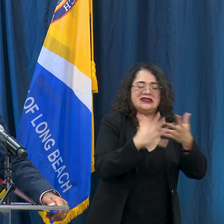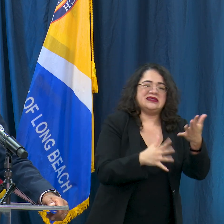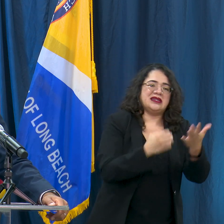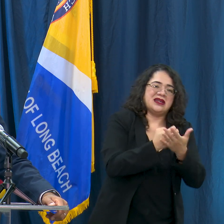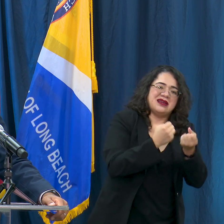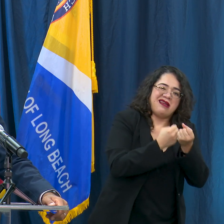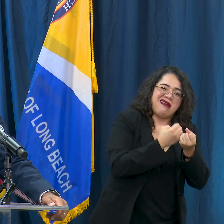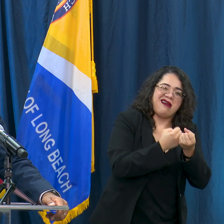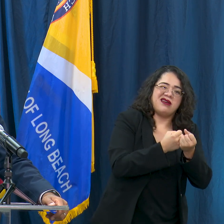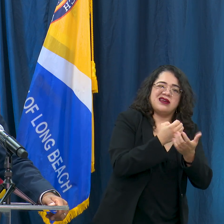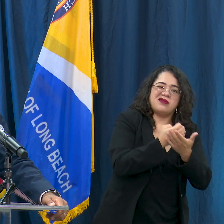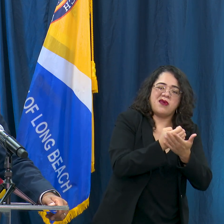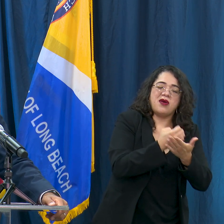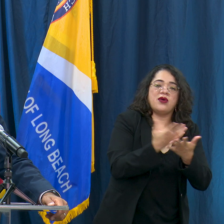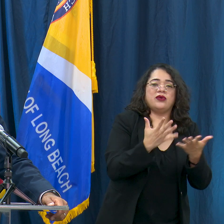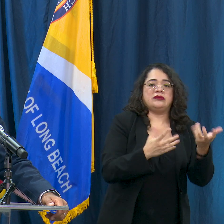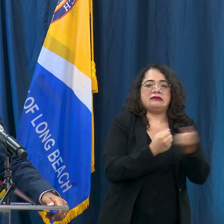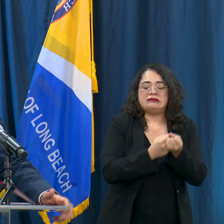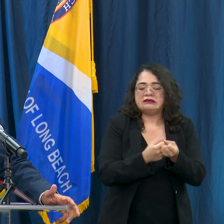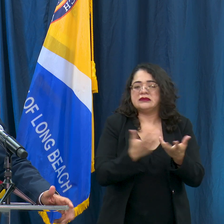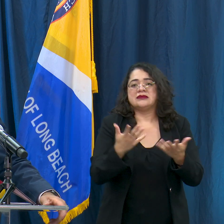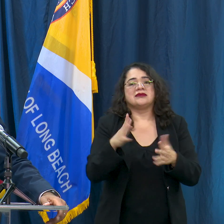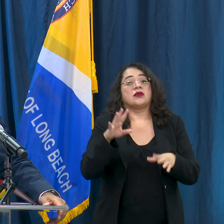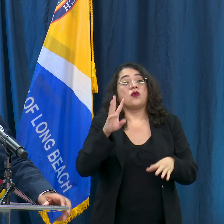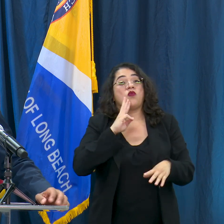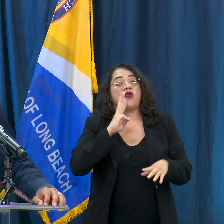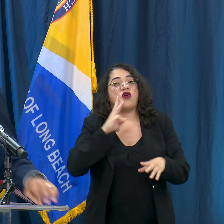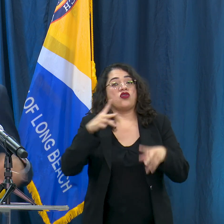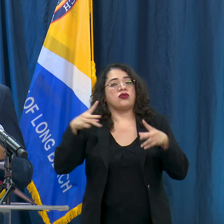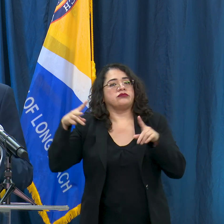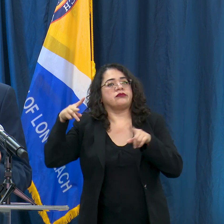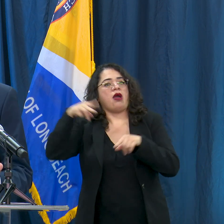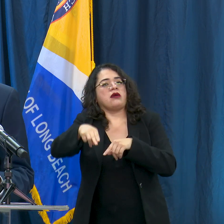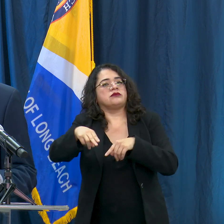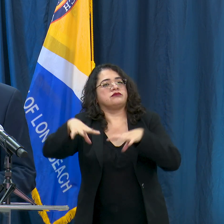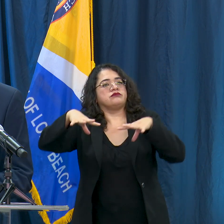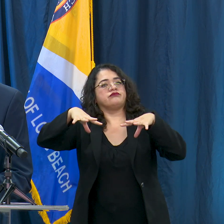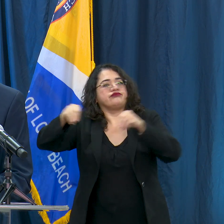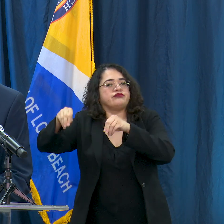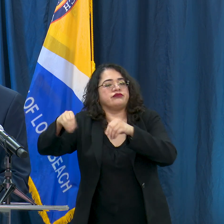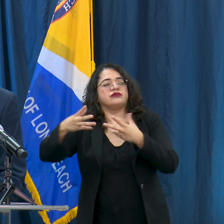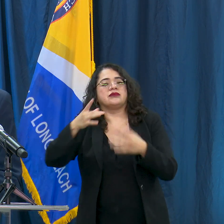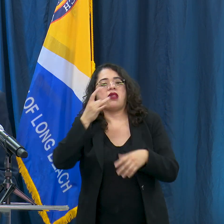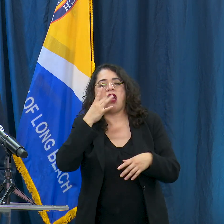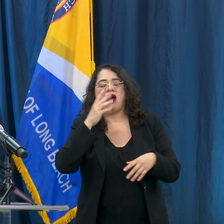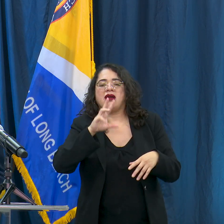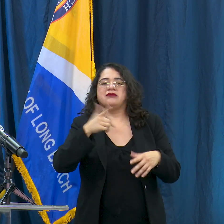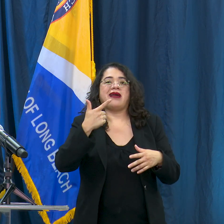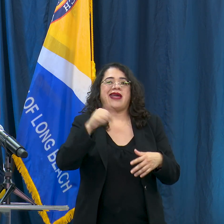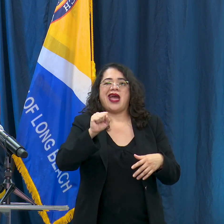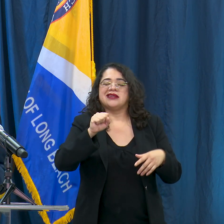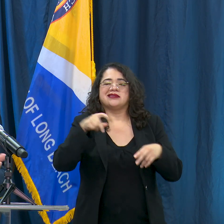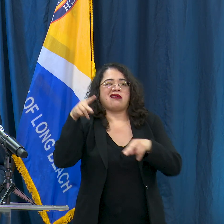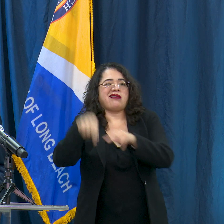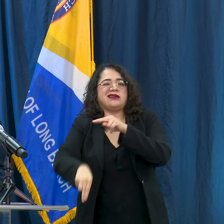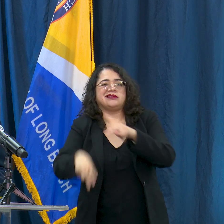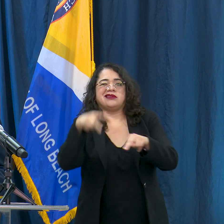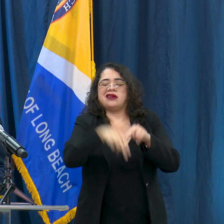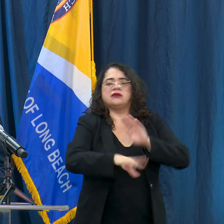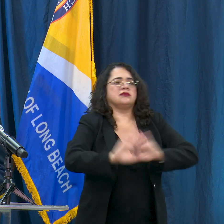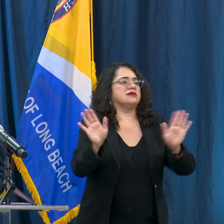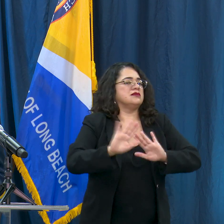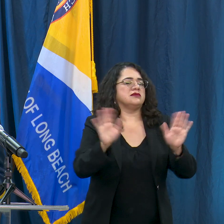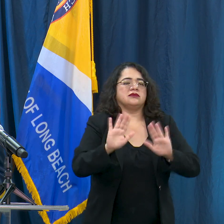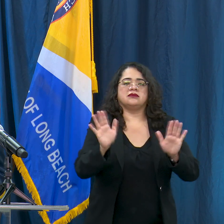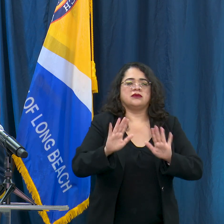whether it's been not shutting people's water or gas off, giving people relief through lowering or eliminating